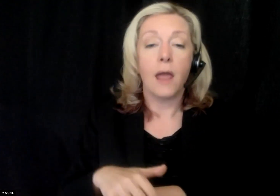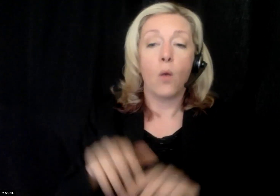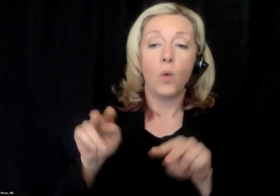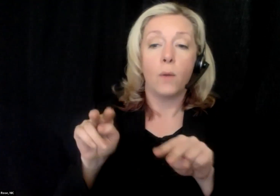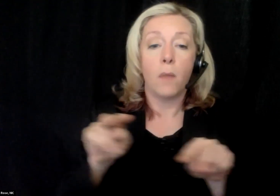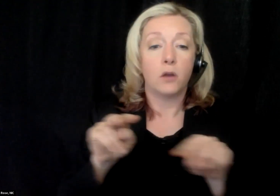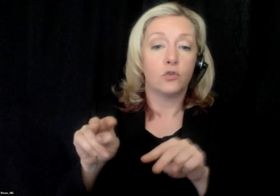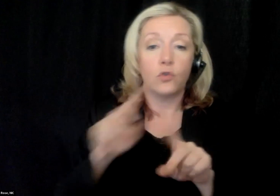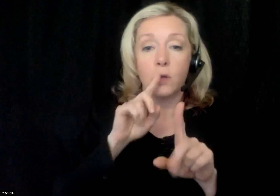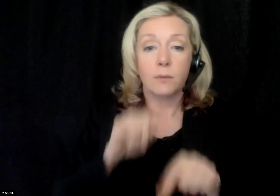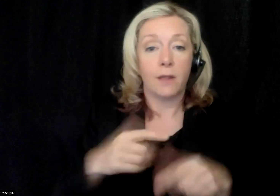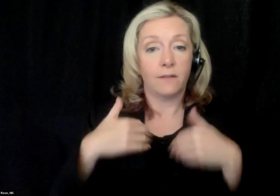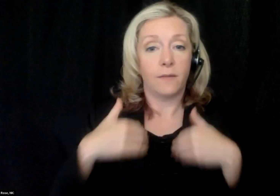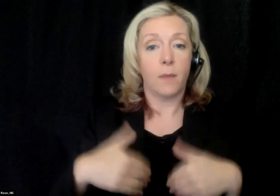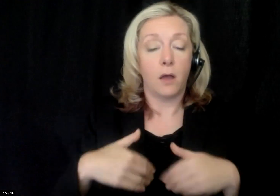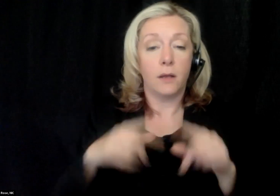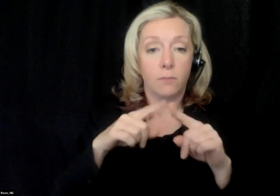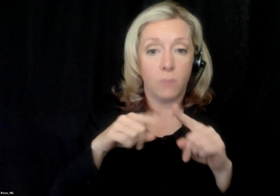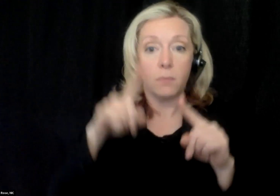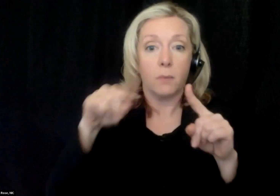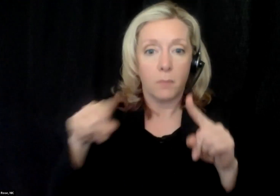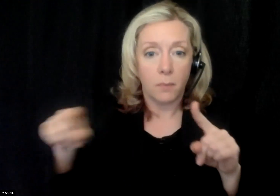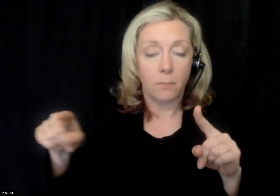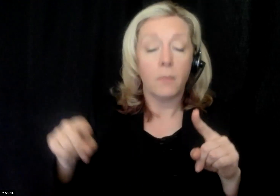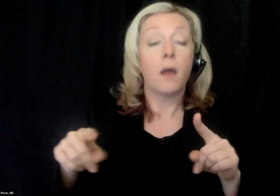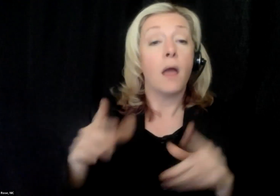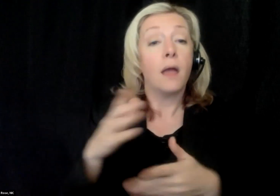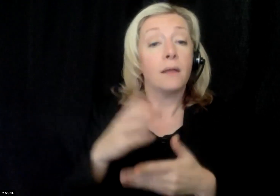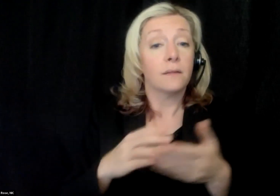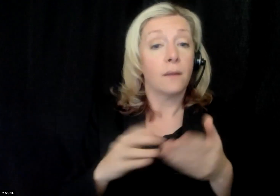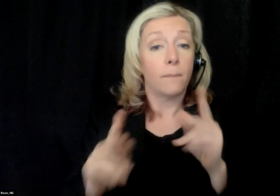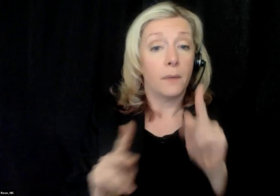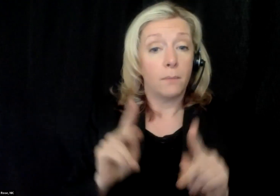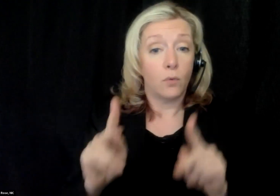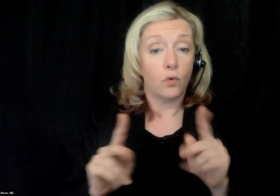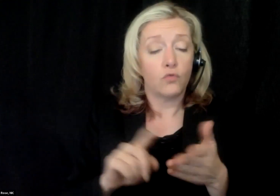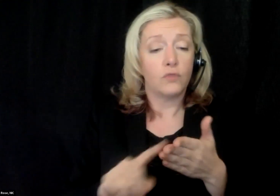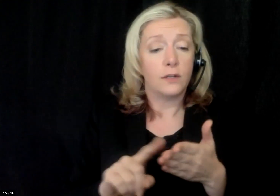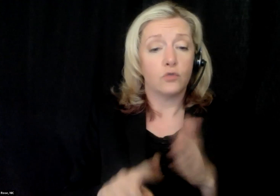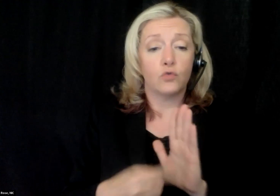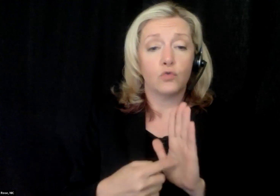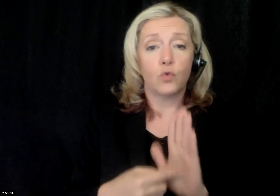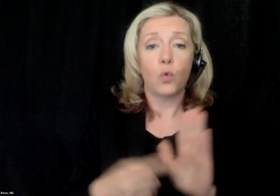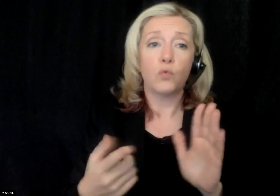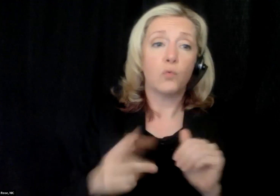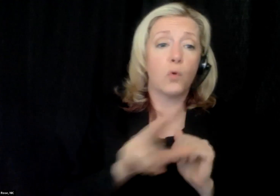their physiological reaction. And some percentage of the population, in our research, it turns out to be about